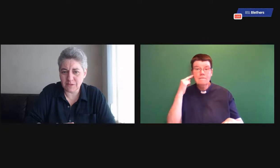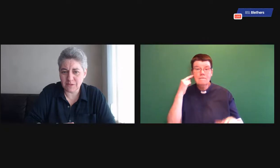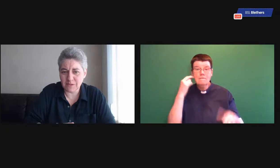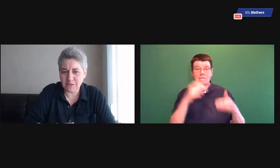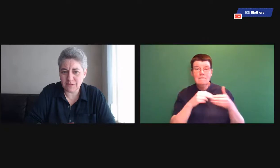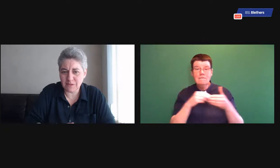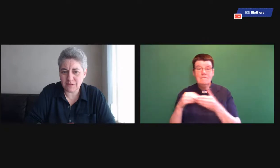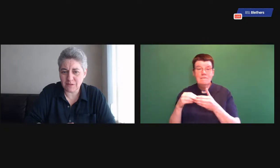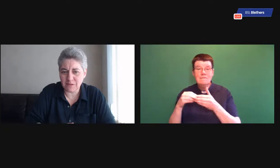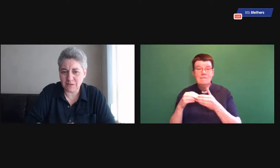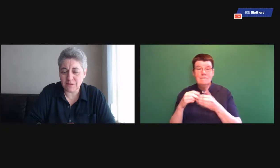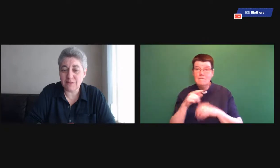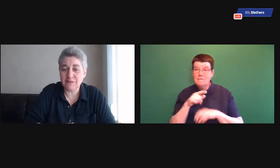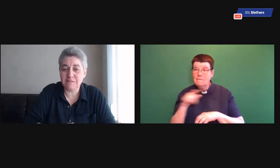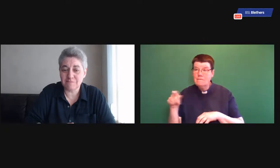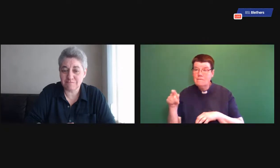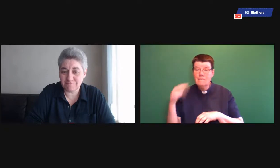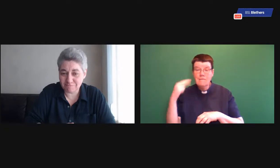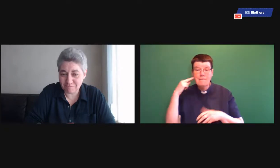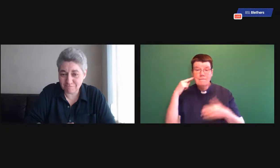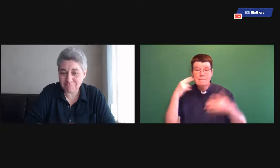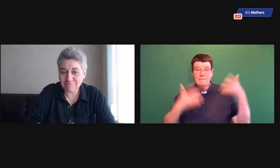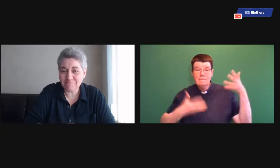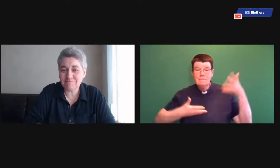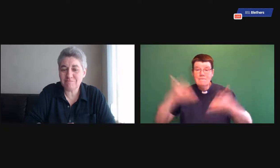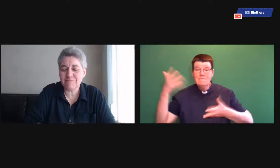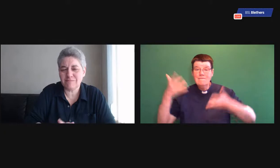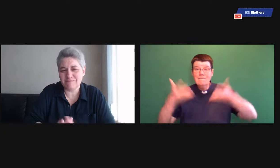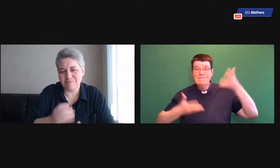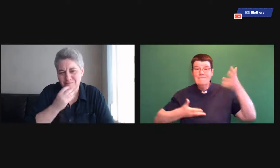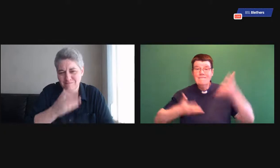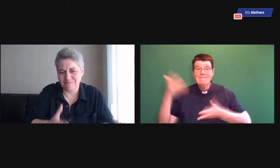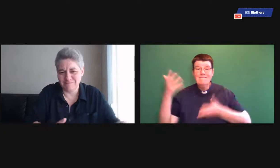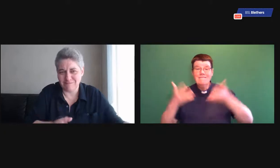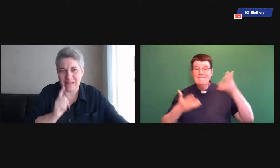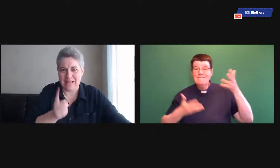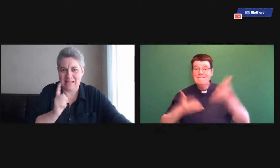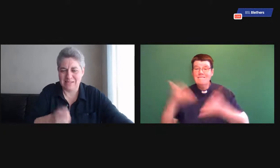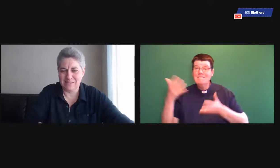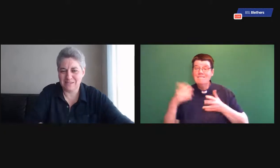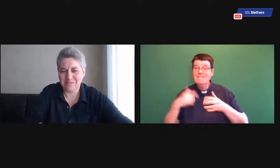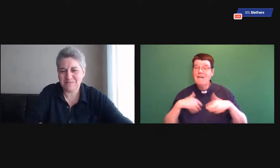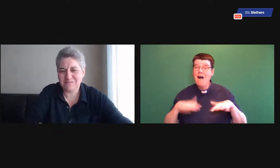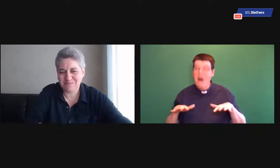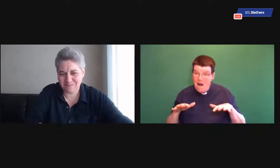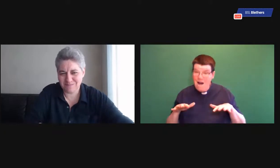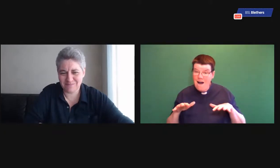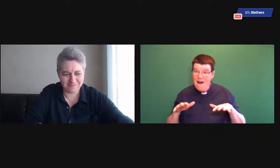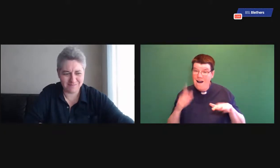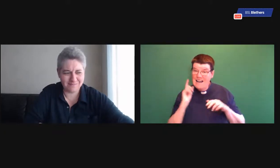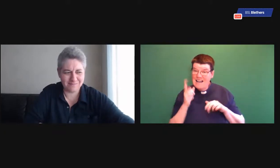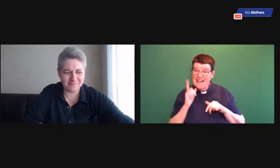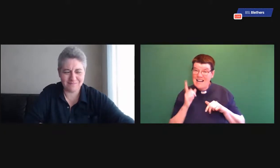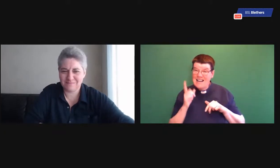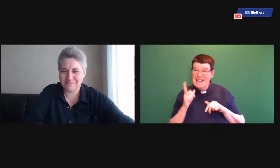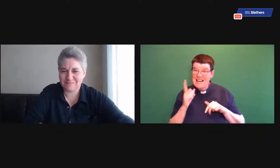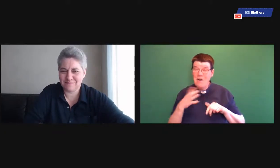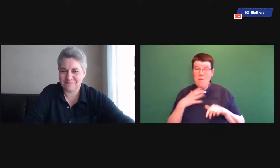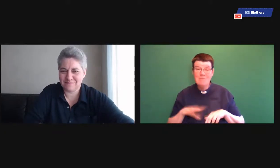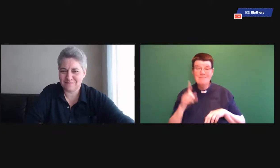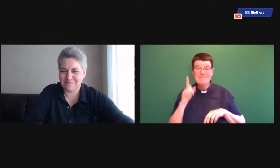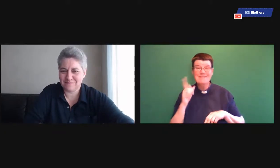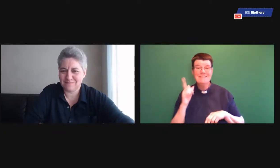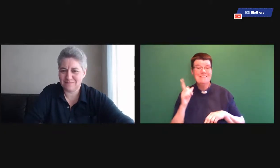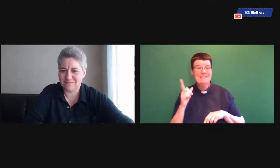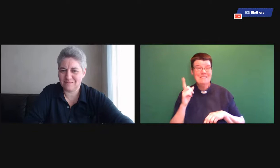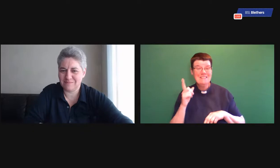hit the floor. These were these deaf leaders in the church, all signing away,